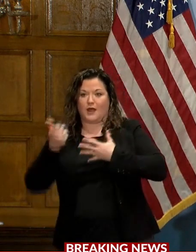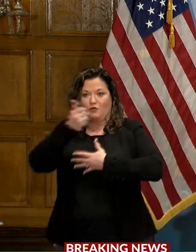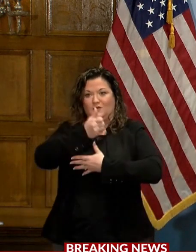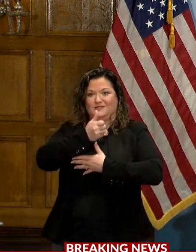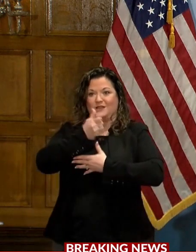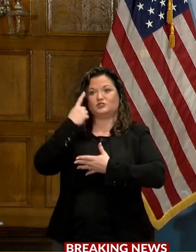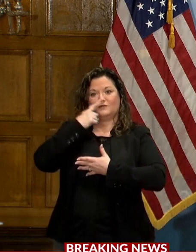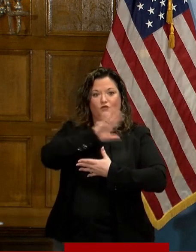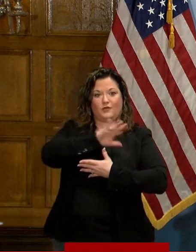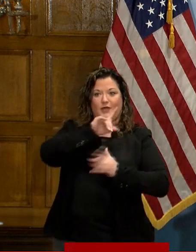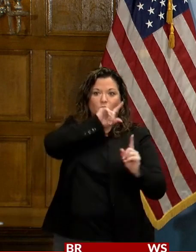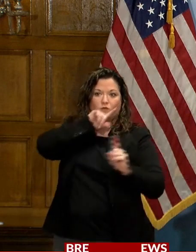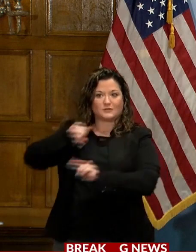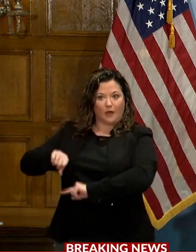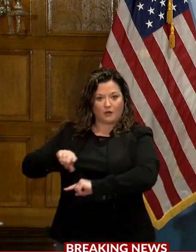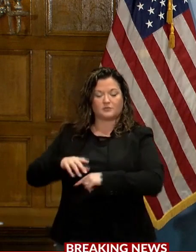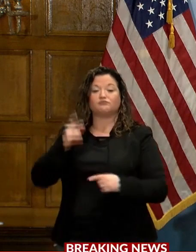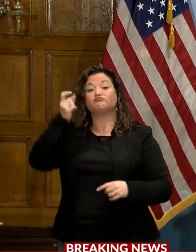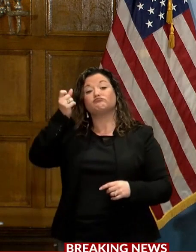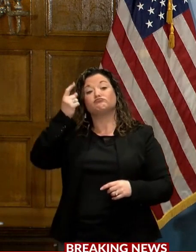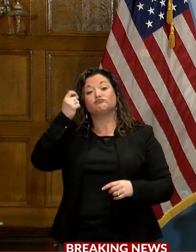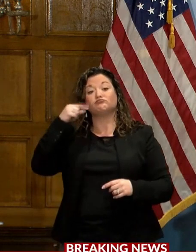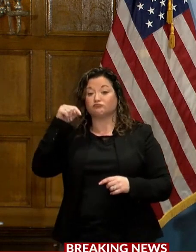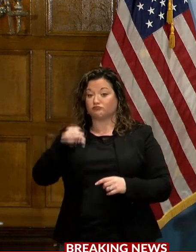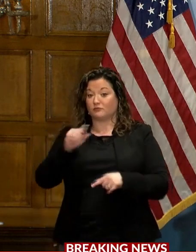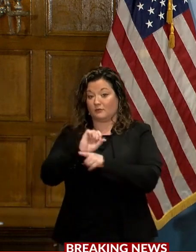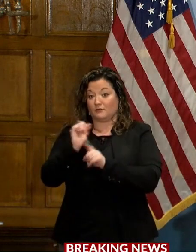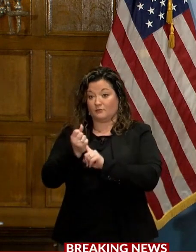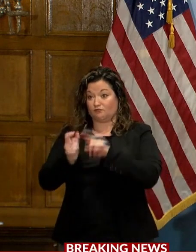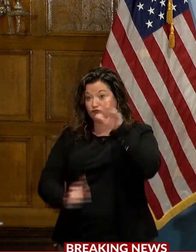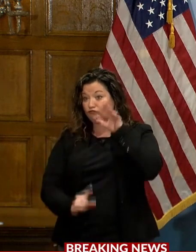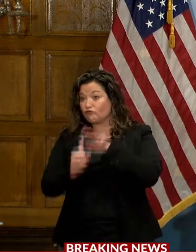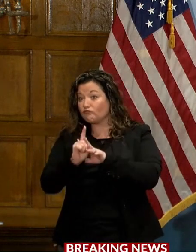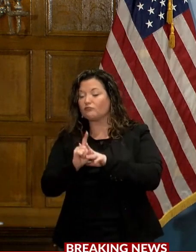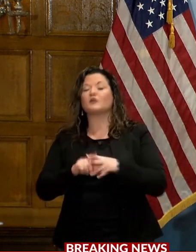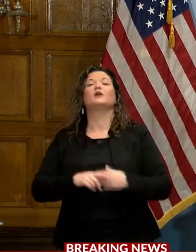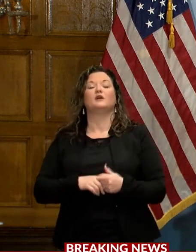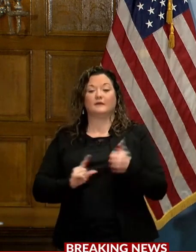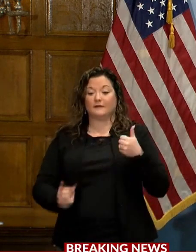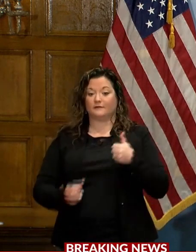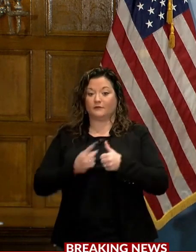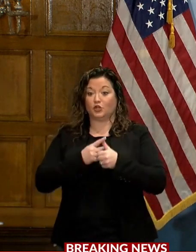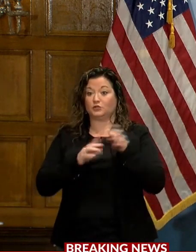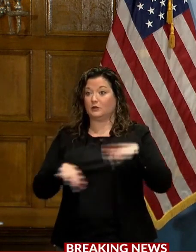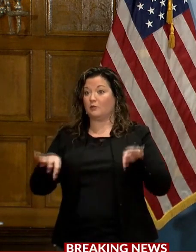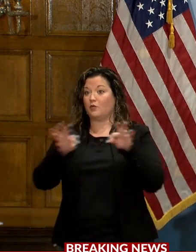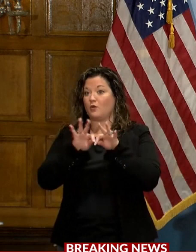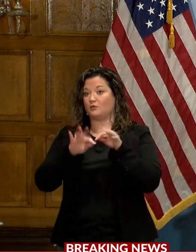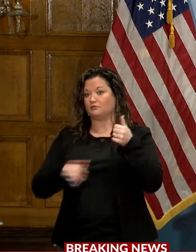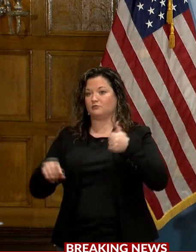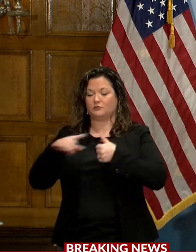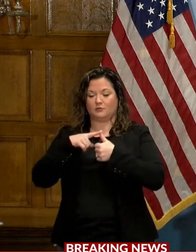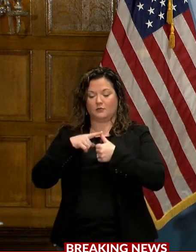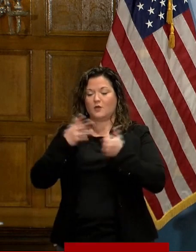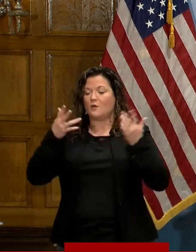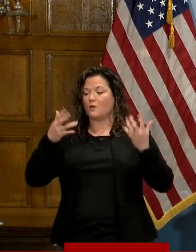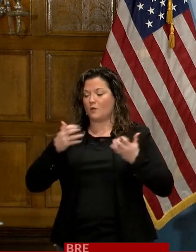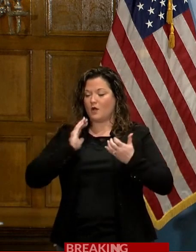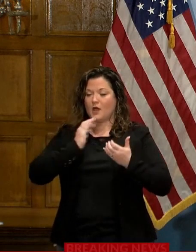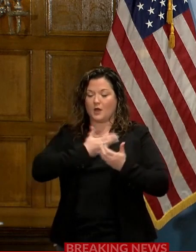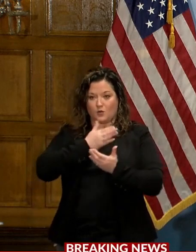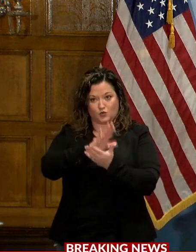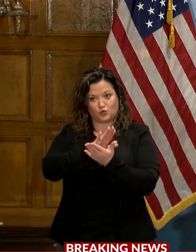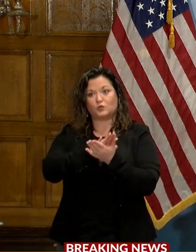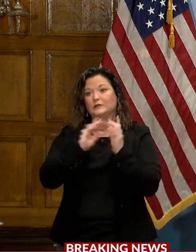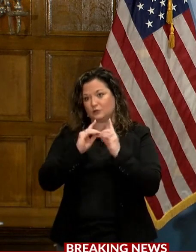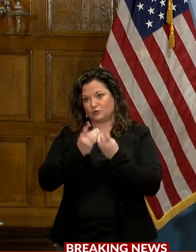their responses when they have these types of situations. The first priority, obviously, is we want our school districts to identify the